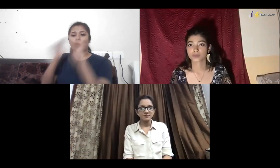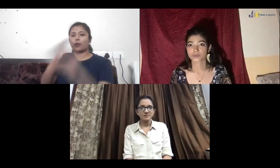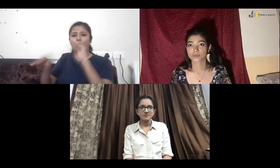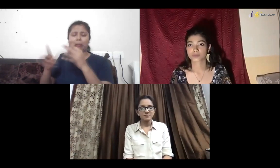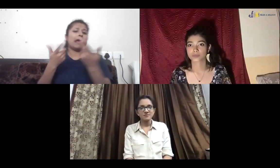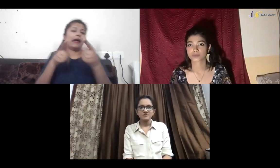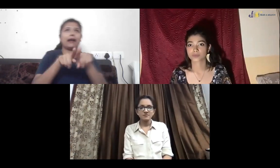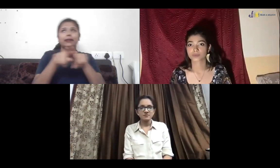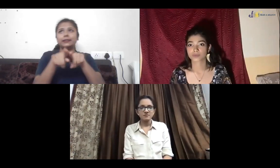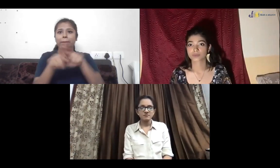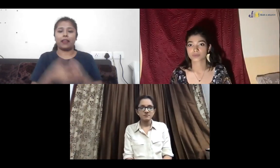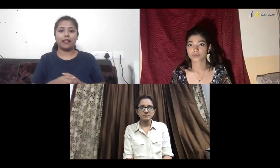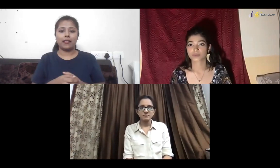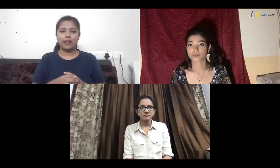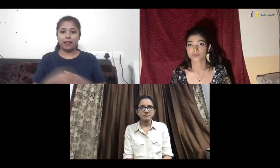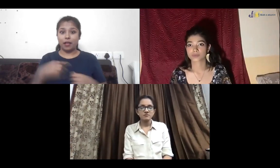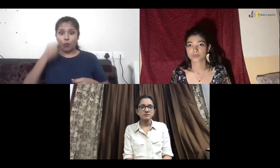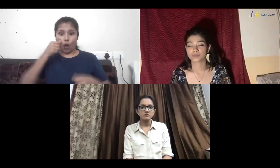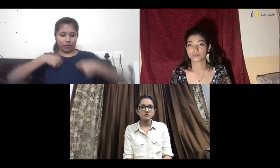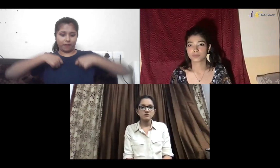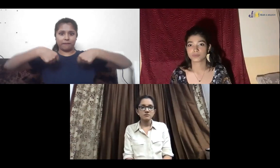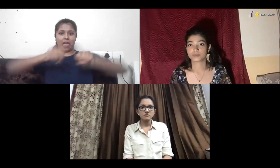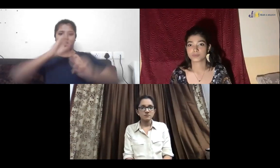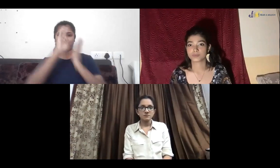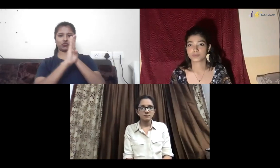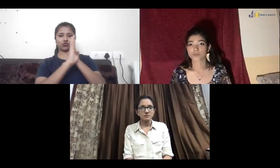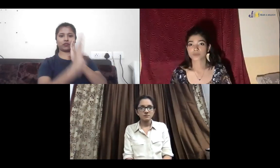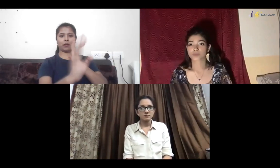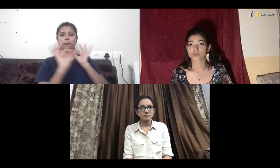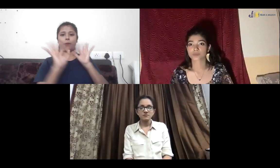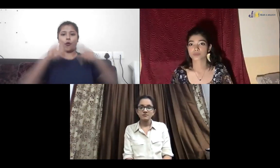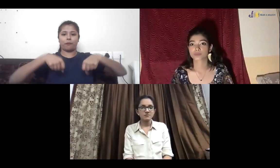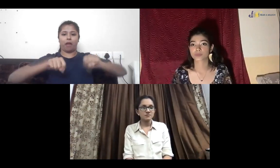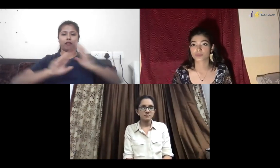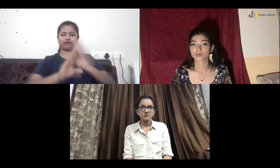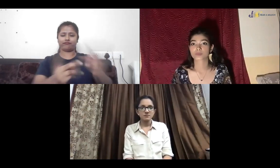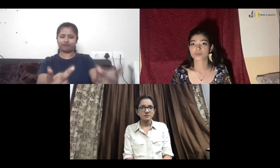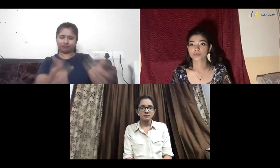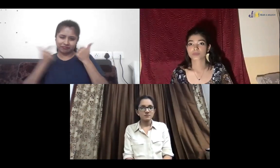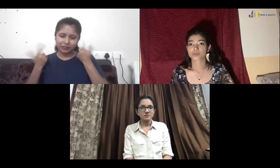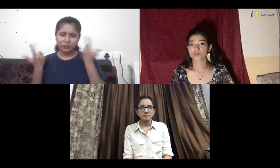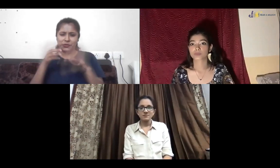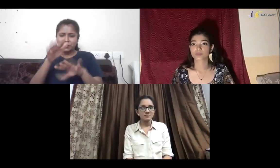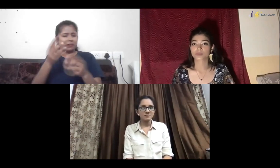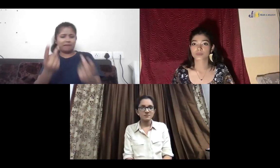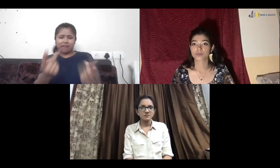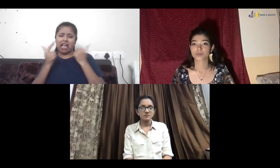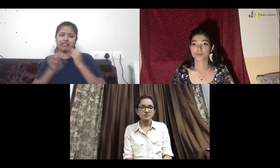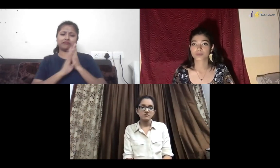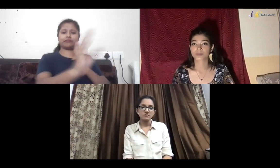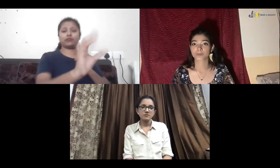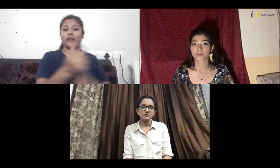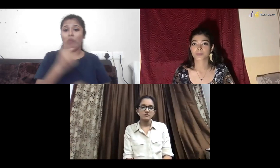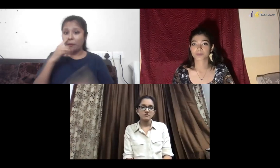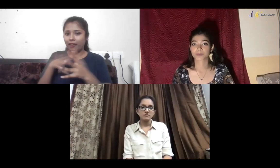society, I have seen people are mocking them. Well, for example, if boys are riding the bike